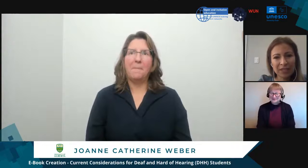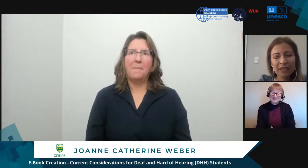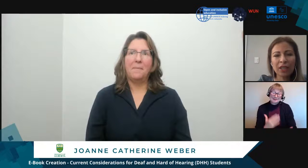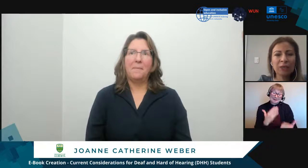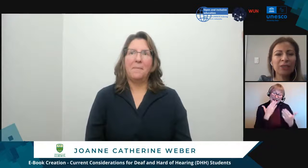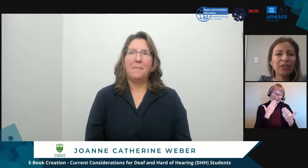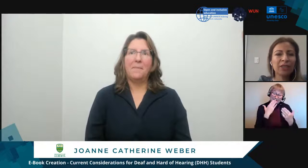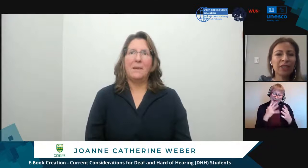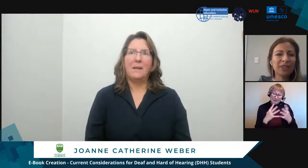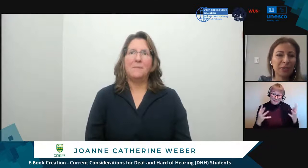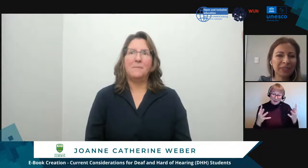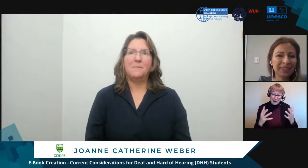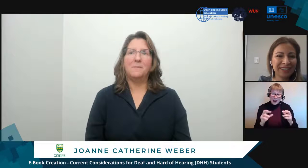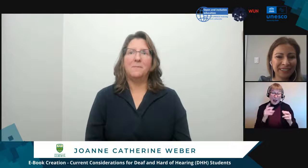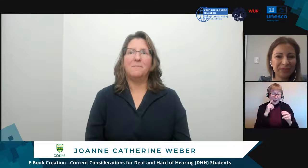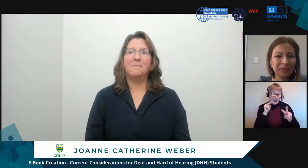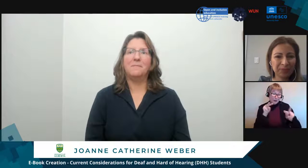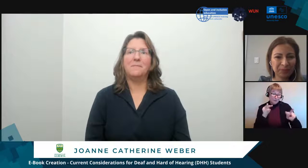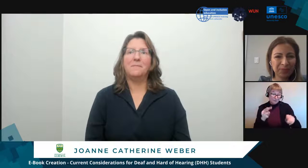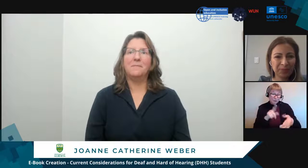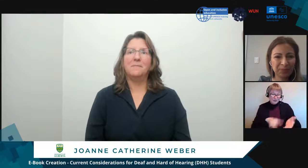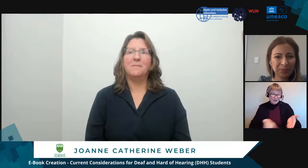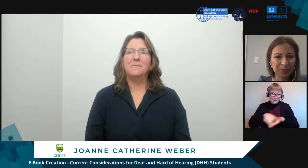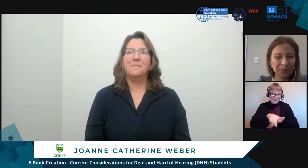Thank you very much, and I hope to see you next week.